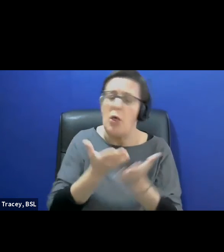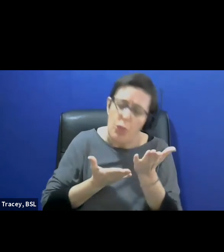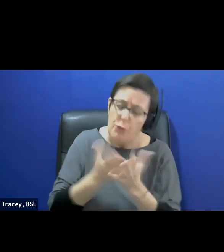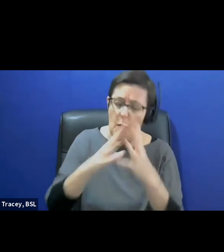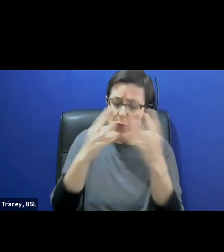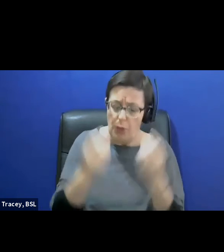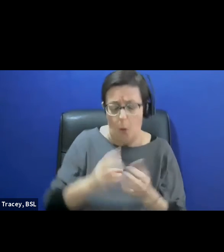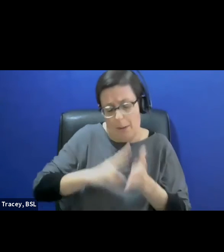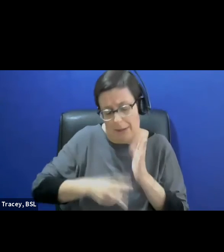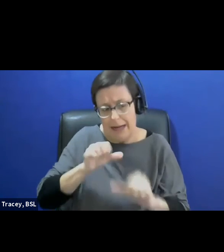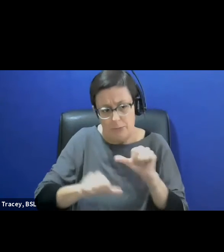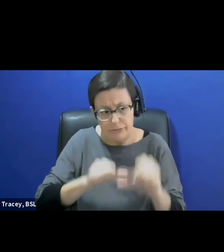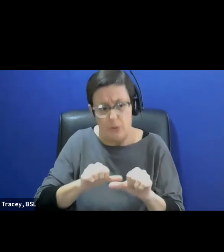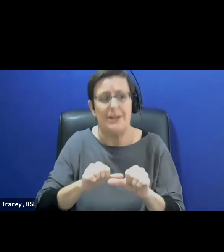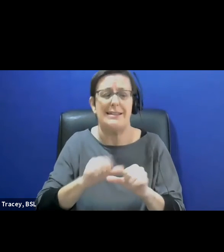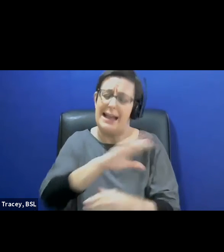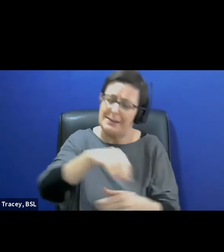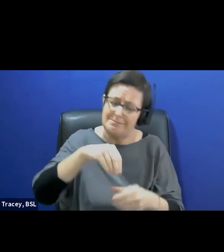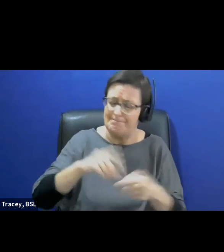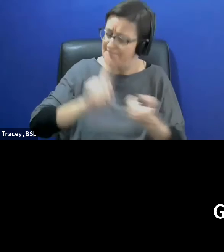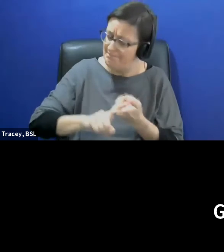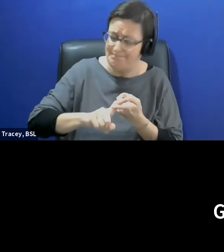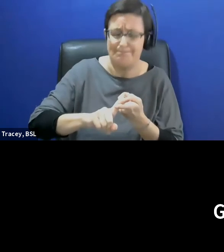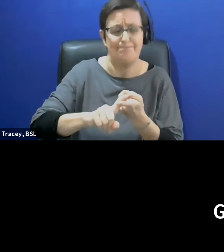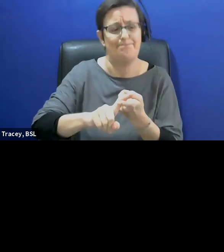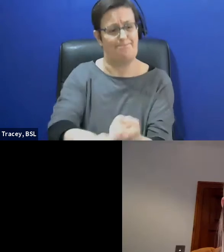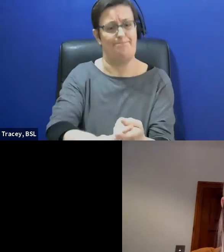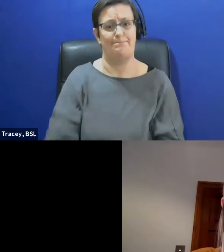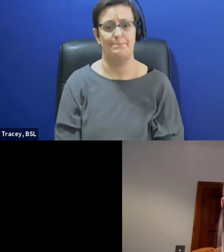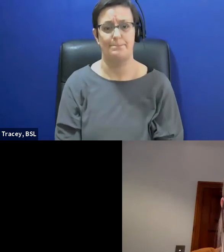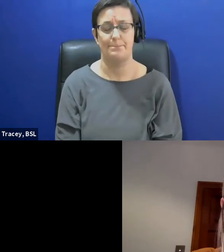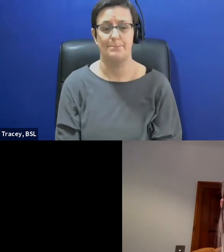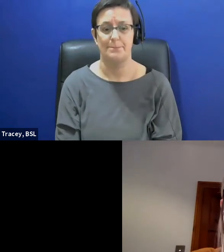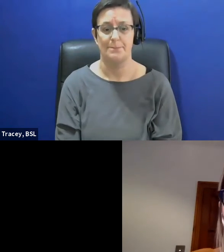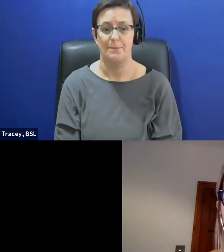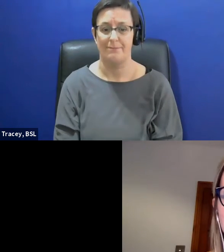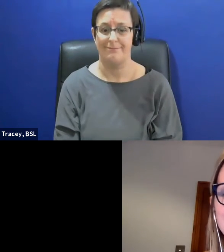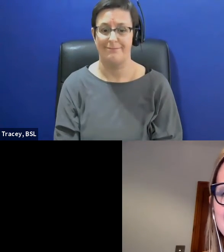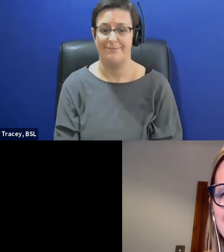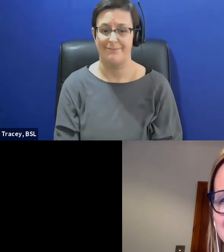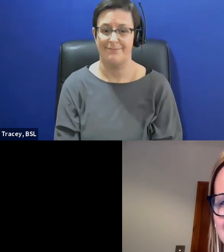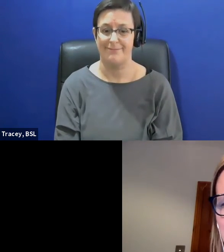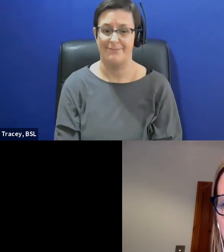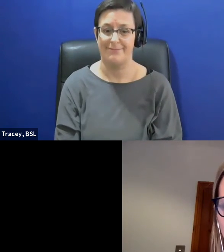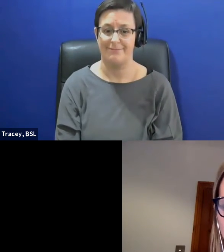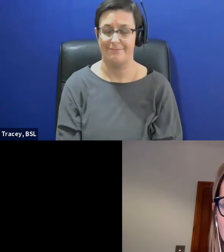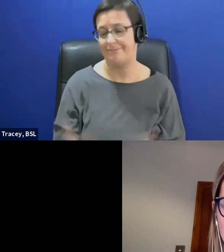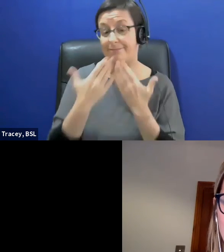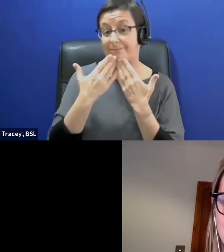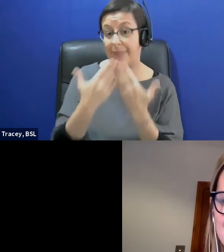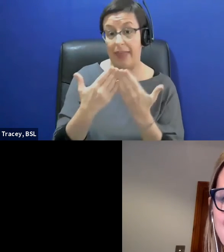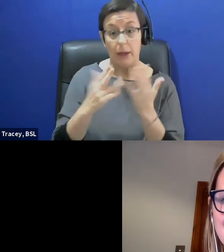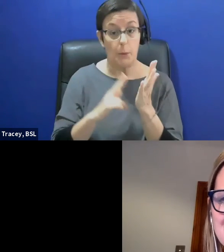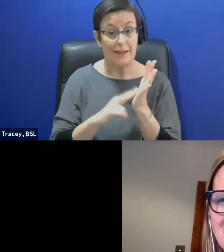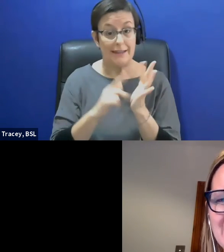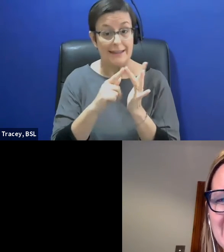and then involving them to the end. I think that's it. Thank you. Thank you, Nina. We've also